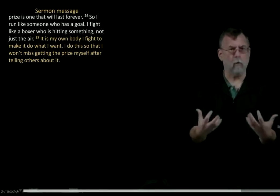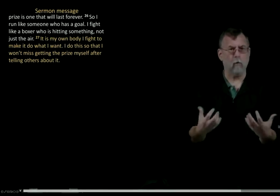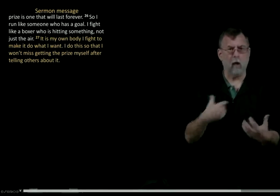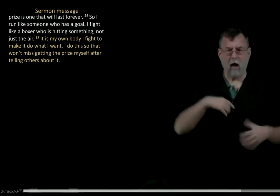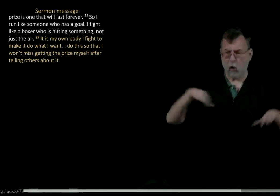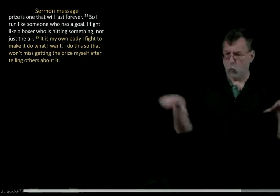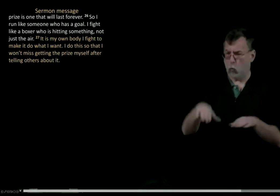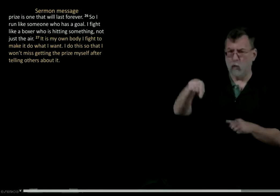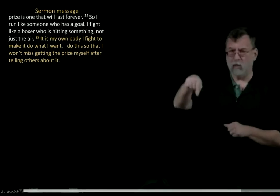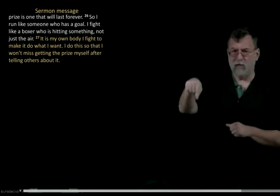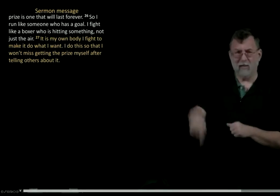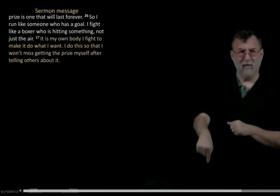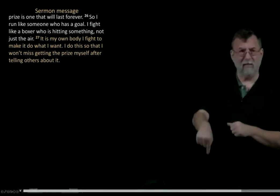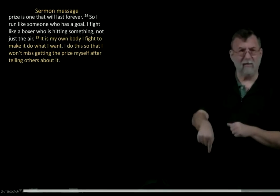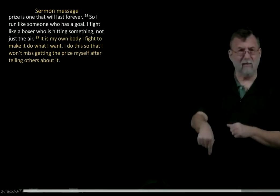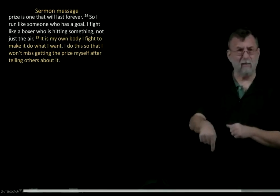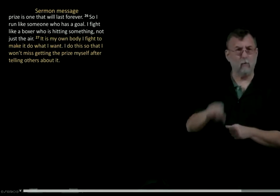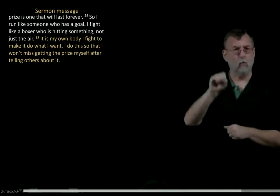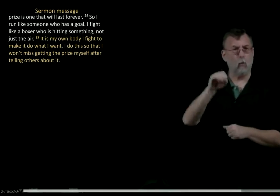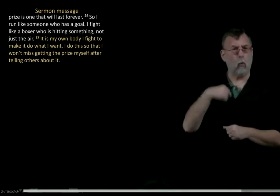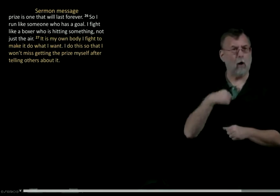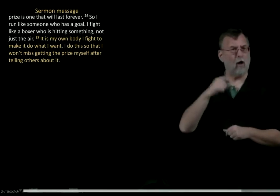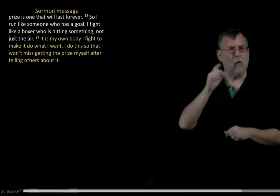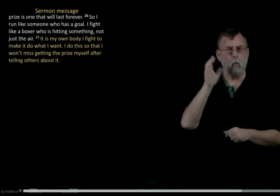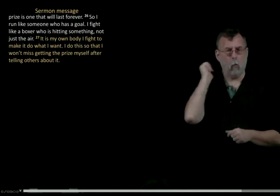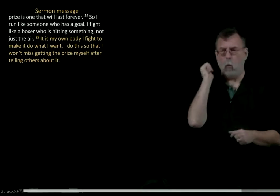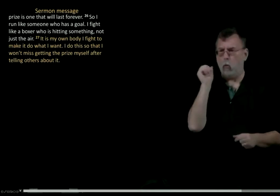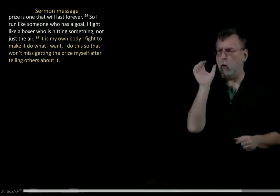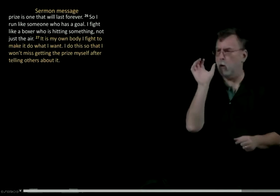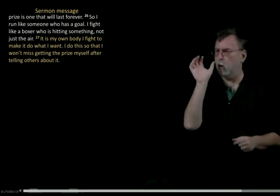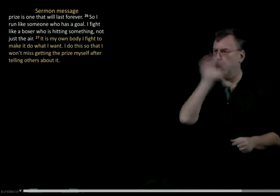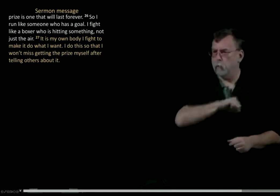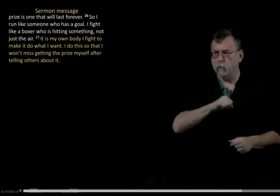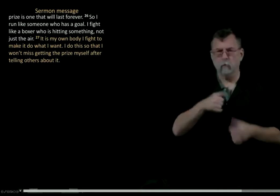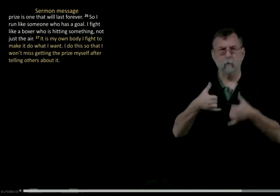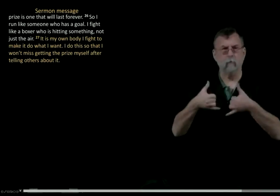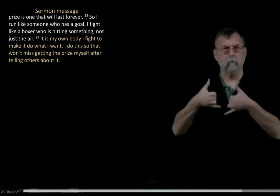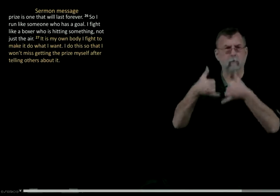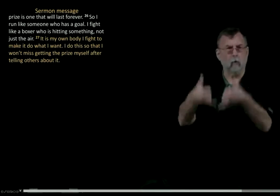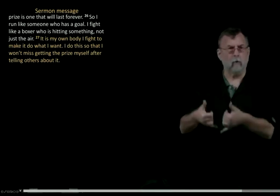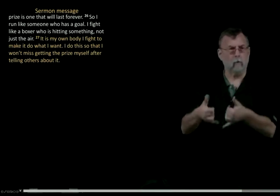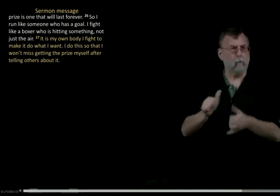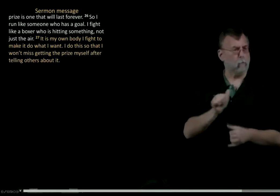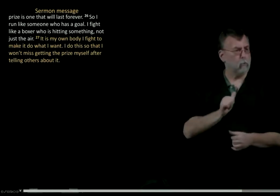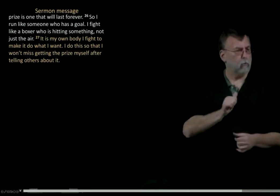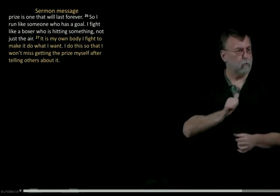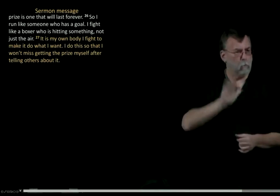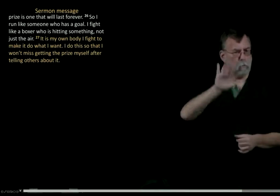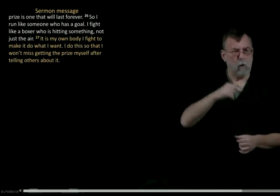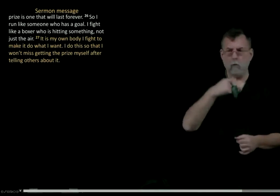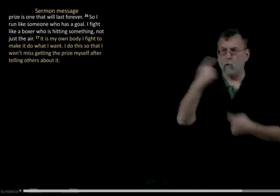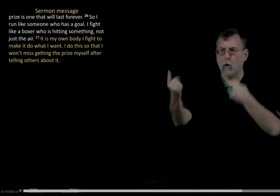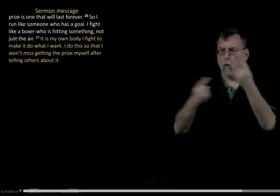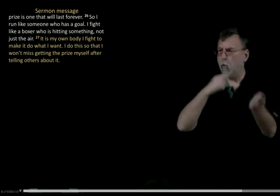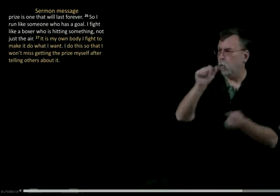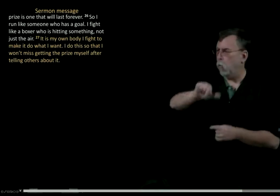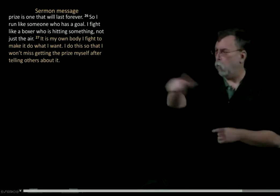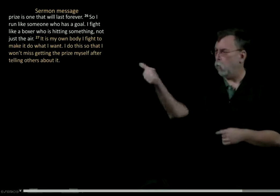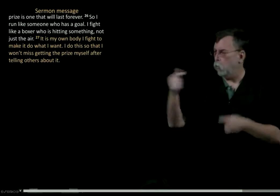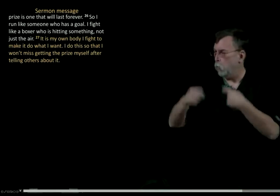that I make it do what I want. I do this so I won't miss the prize for myself, the prize